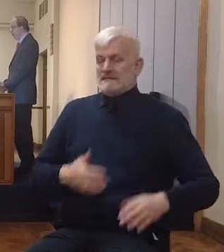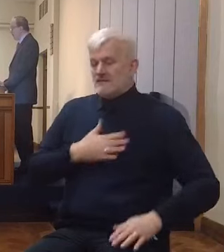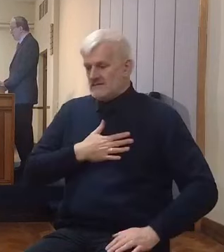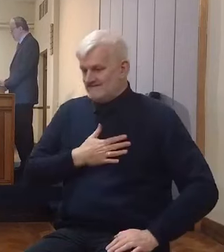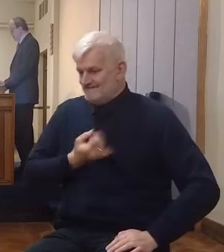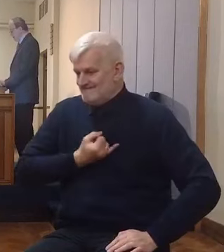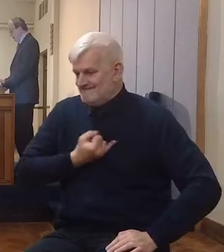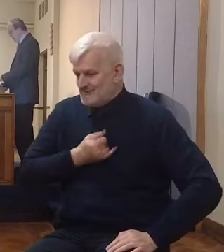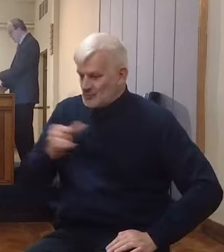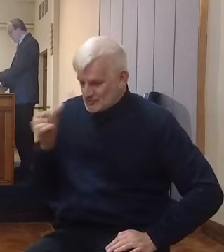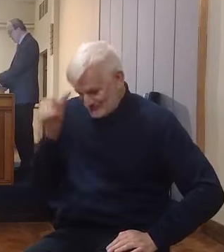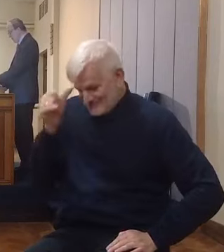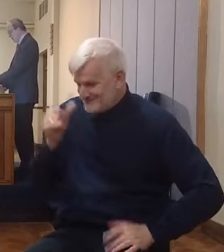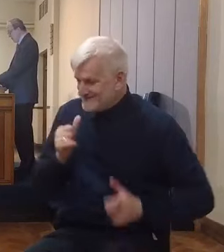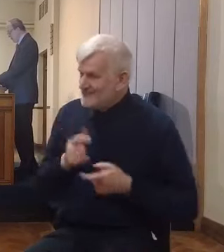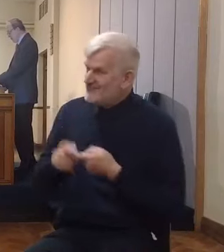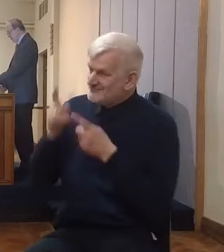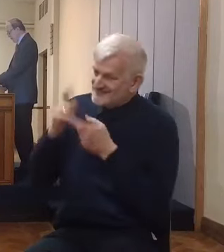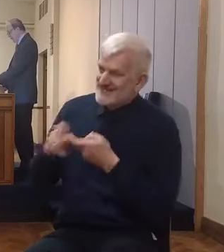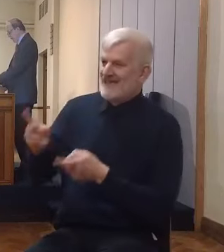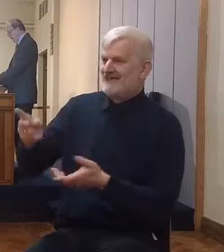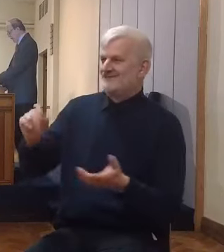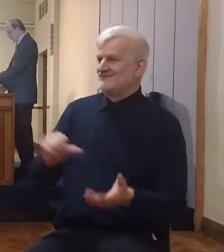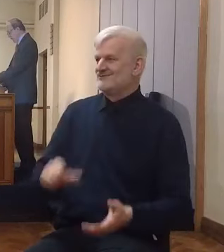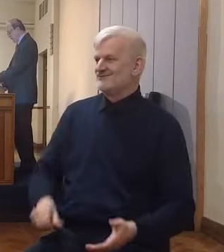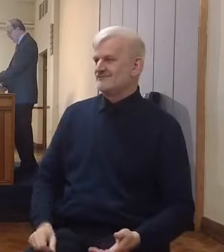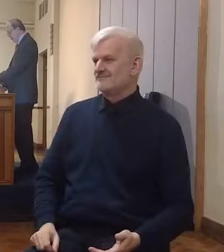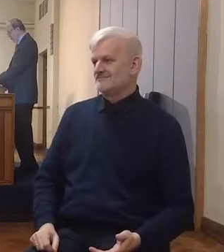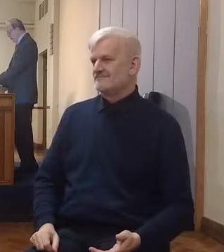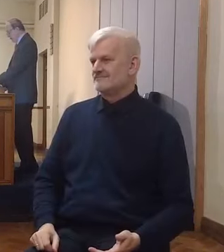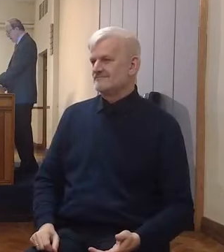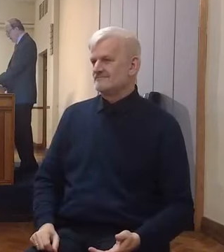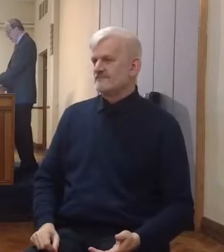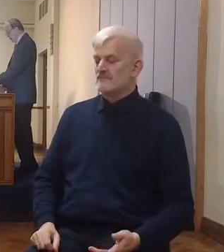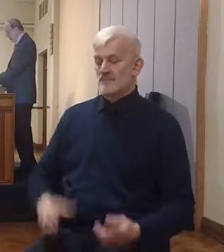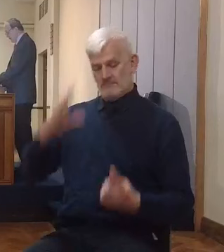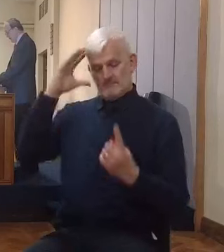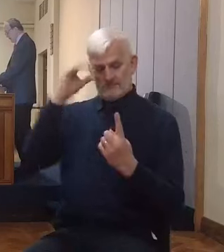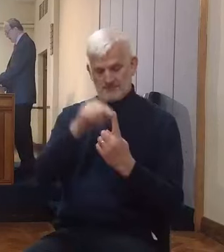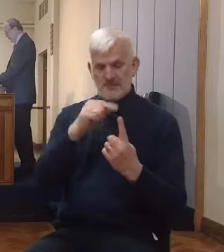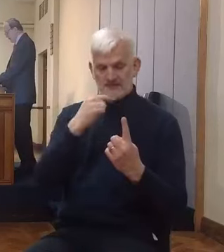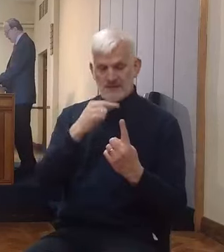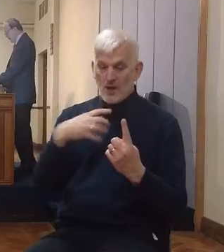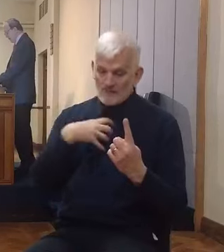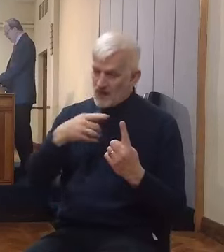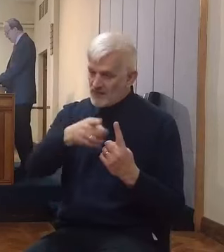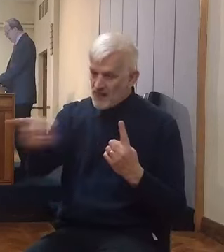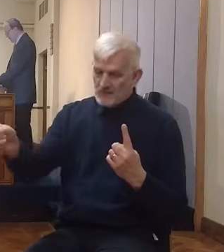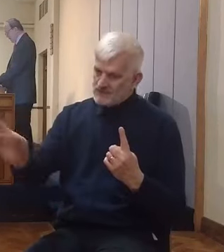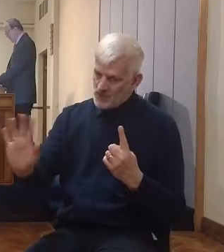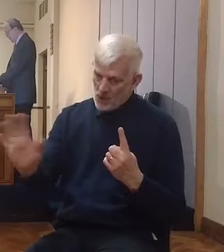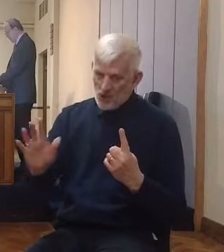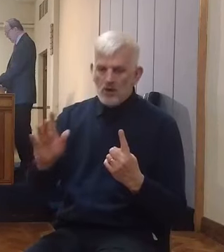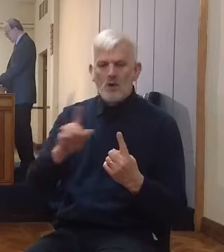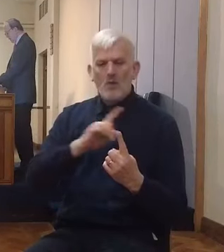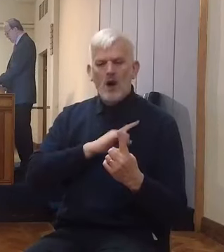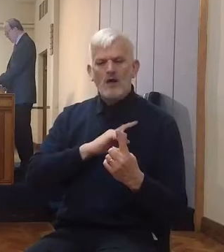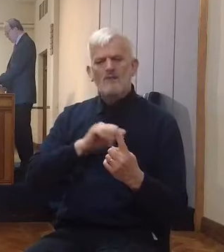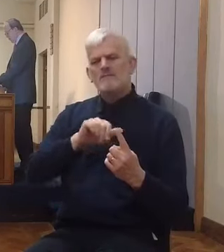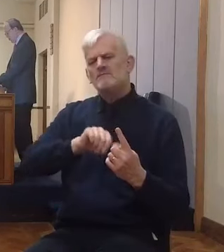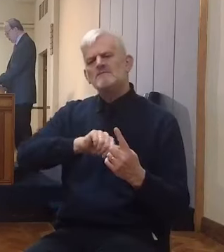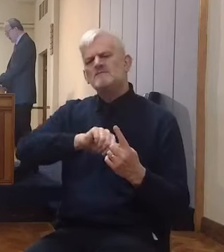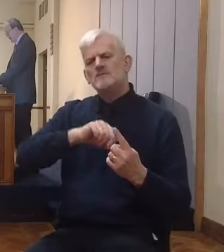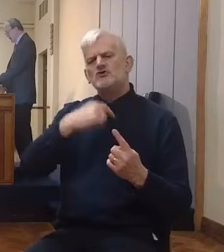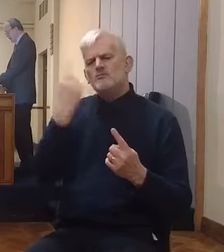strange. But here it is, be not afraid of them. For tomorrow, about this time, will I deliver them